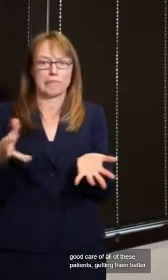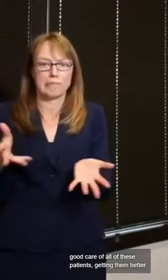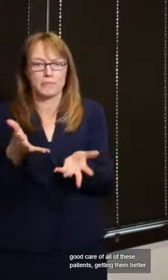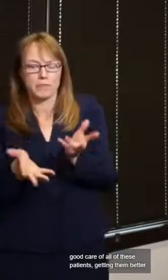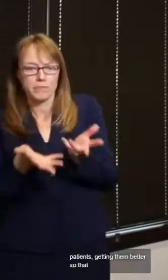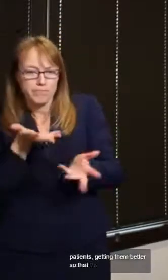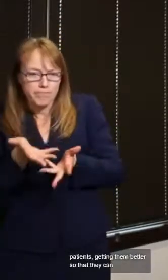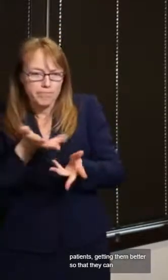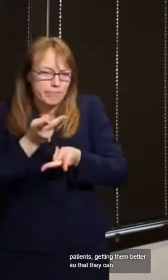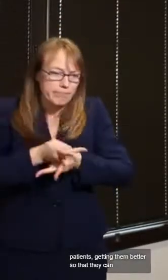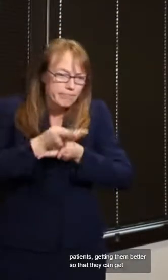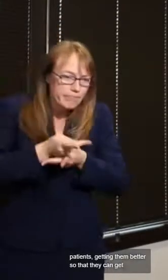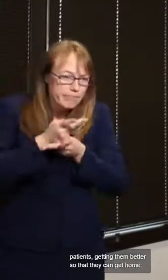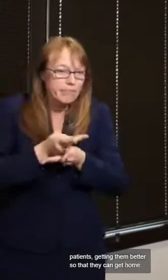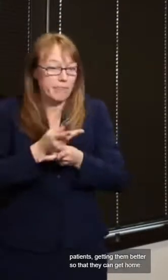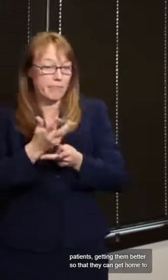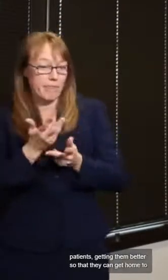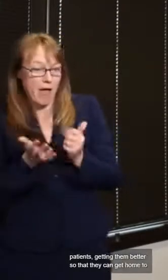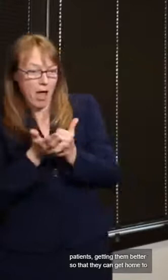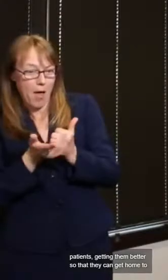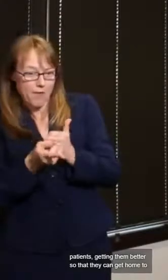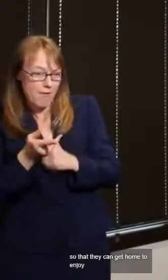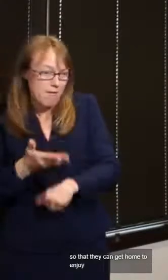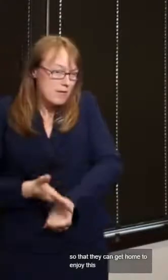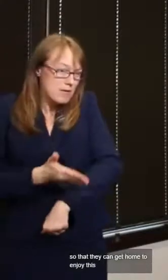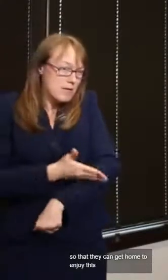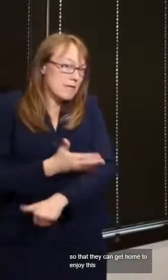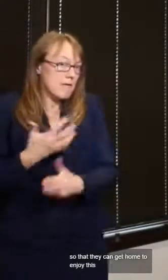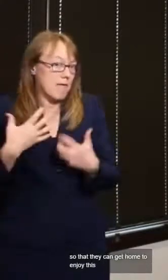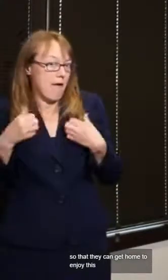get home to enjoy this holiday weekend.